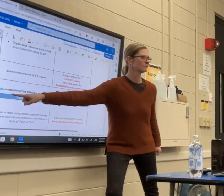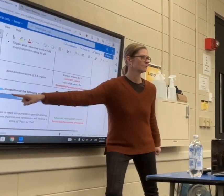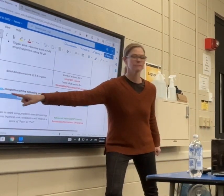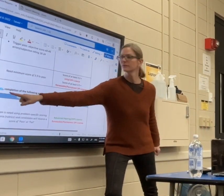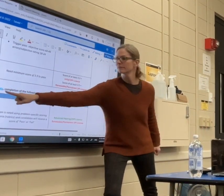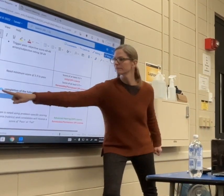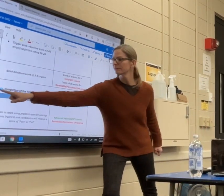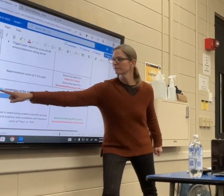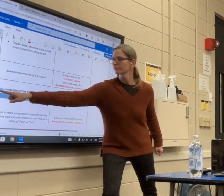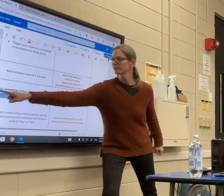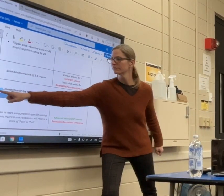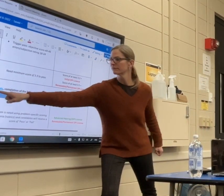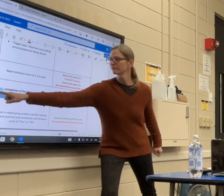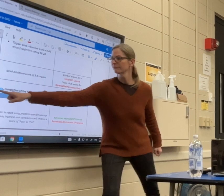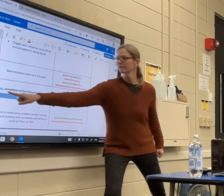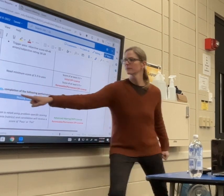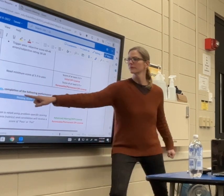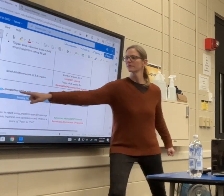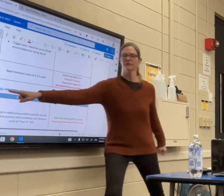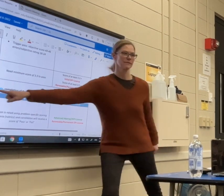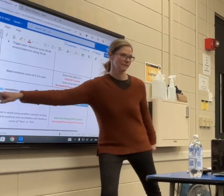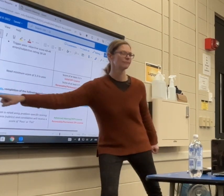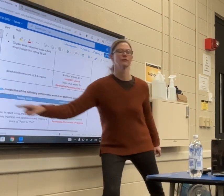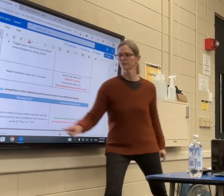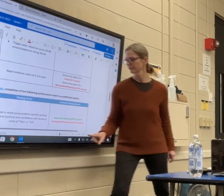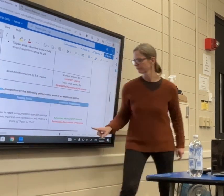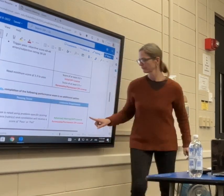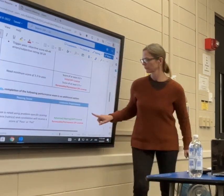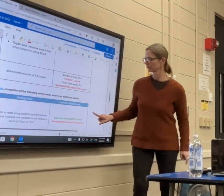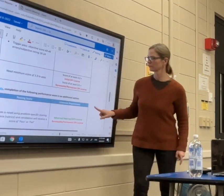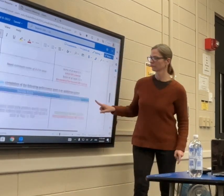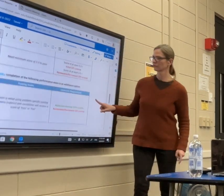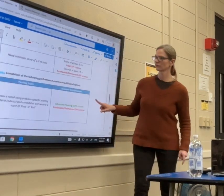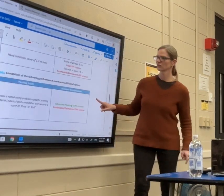For people who have finished a degree. So for second degree ITP students,